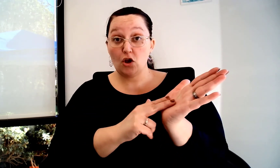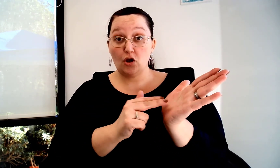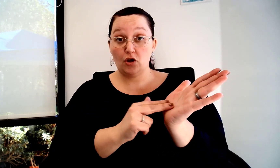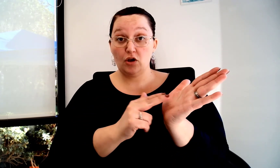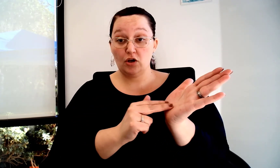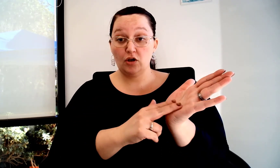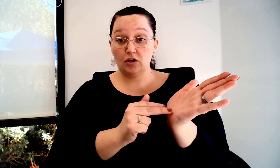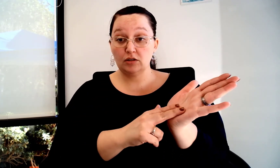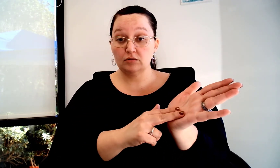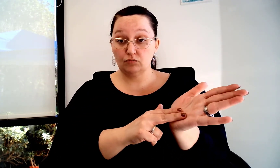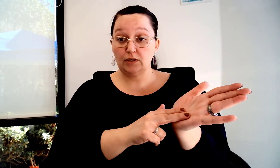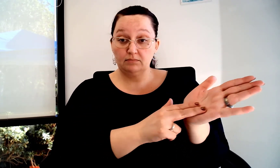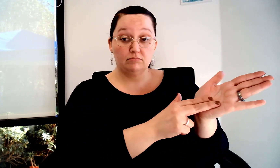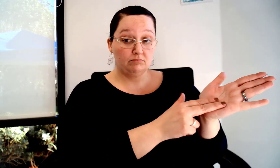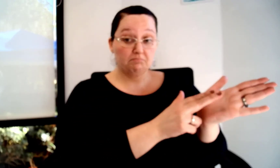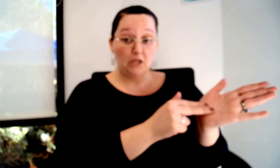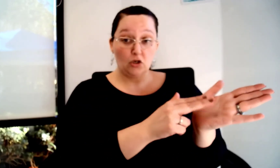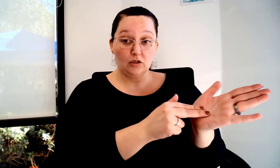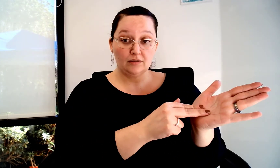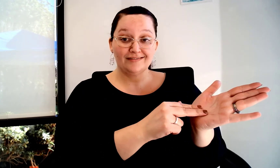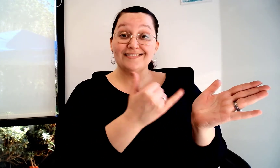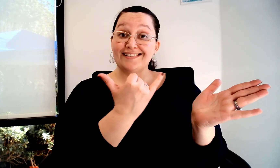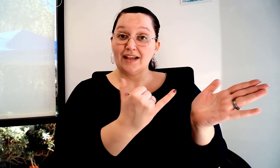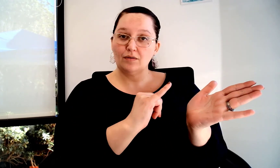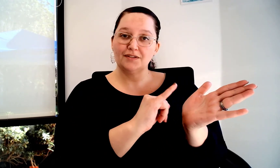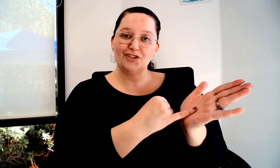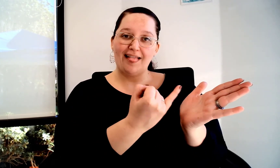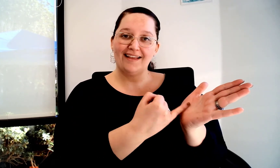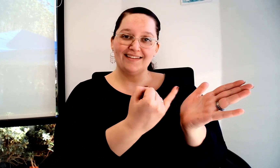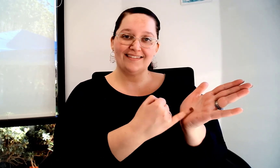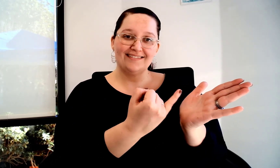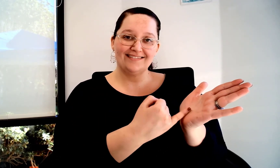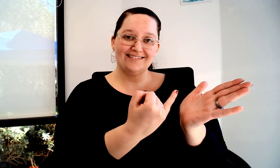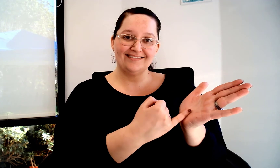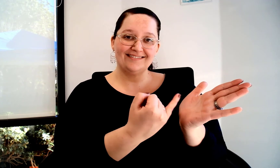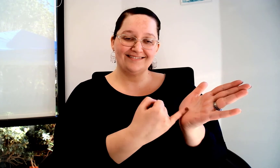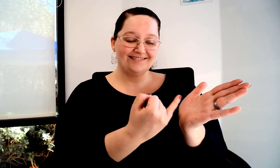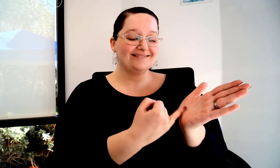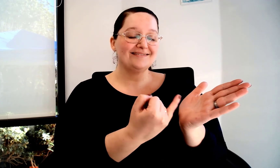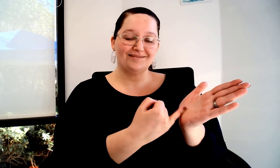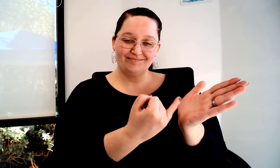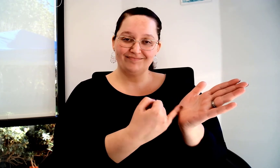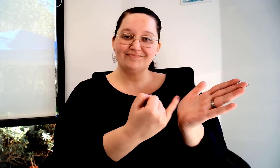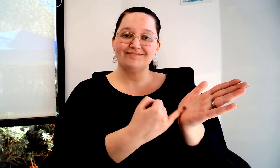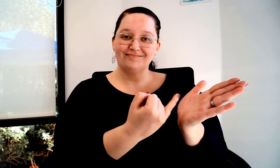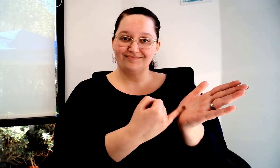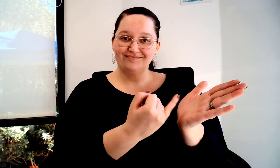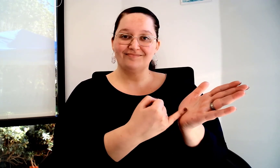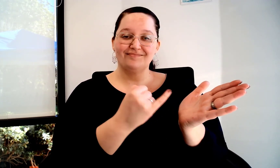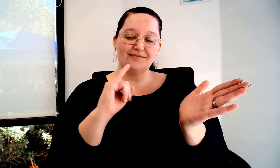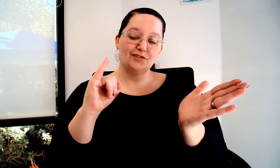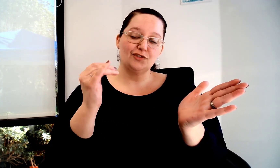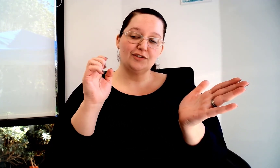So remember butter, that area right there, butter. Now with a J is jelly. Jelly and